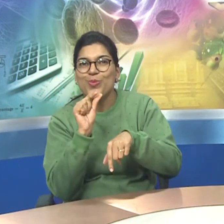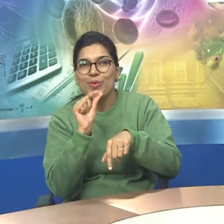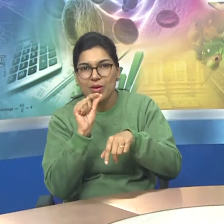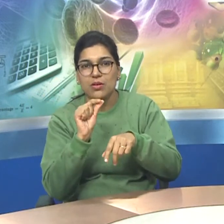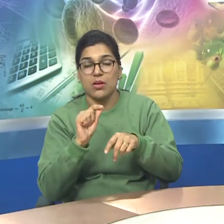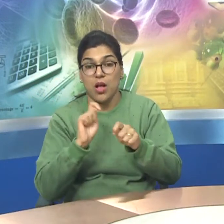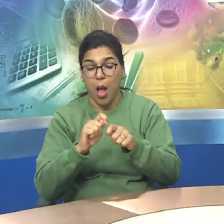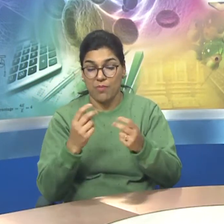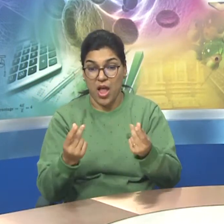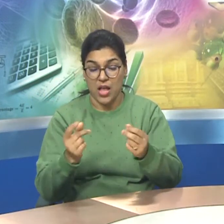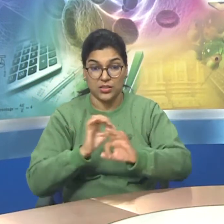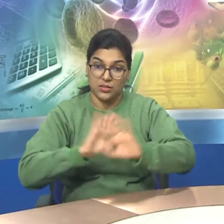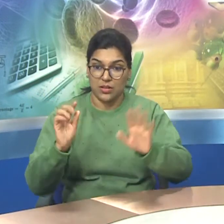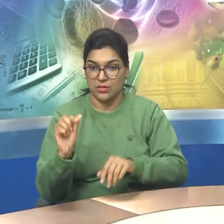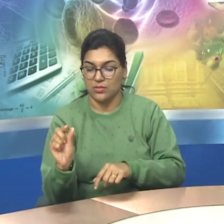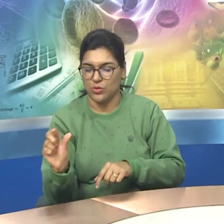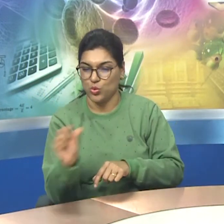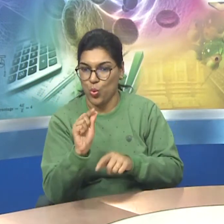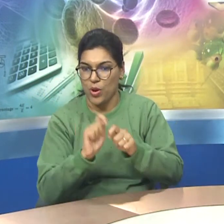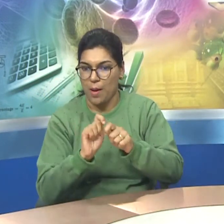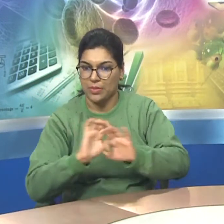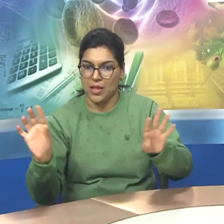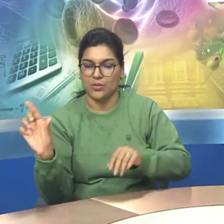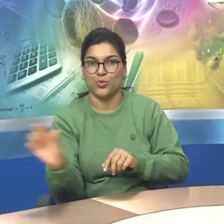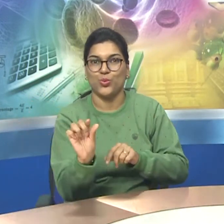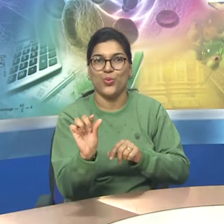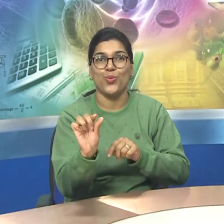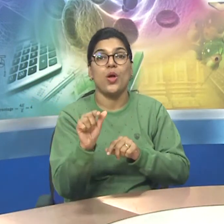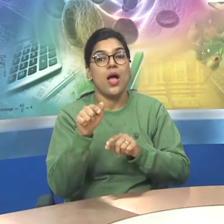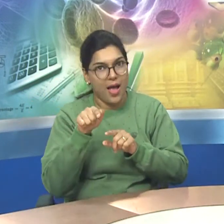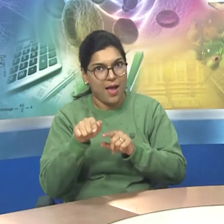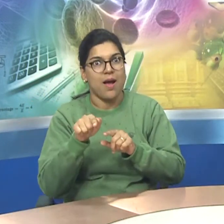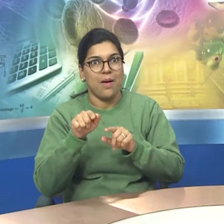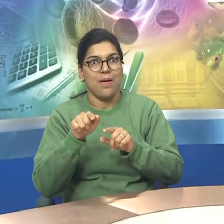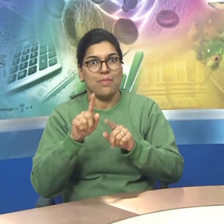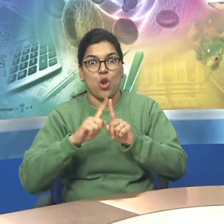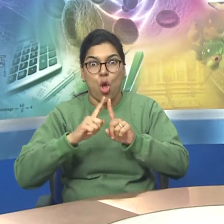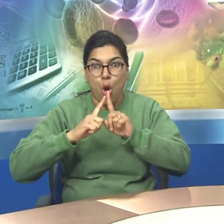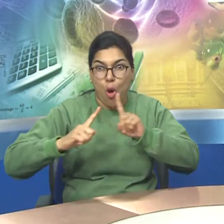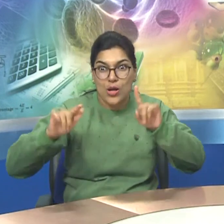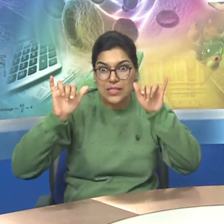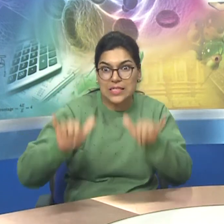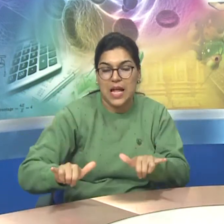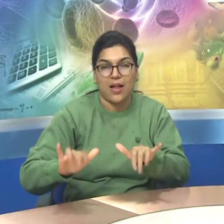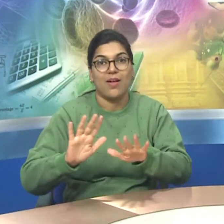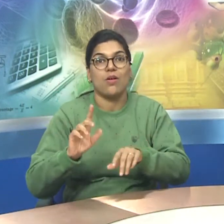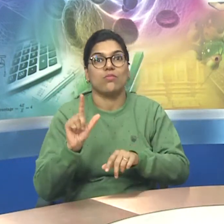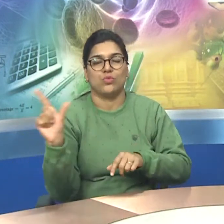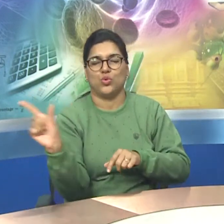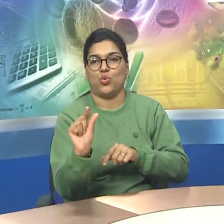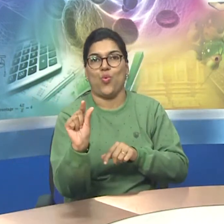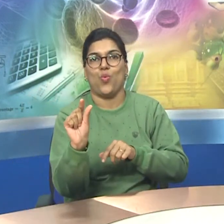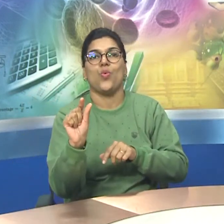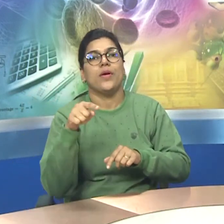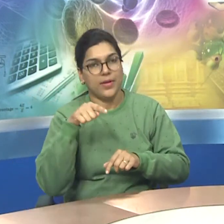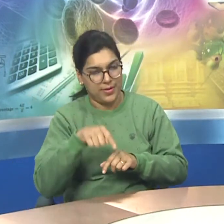No time is used for mentioning something which is done in a short time.